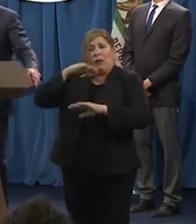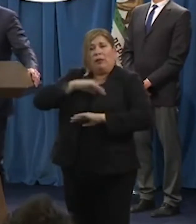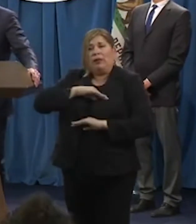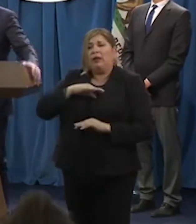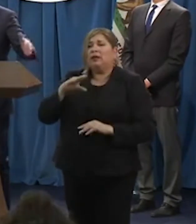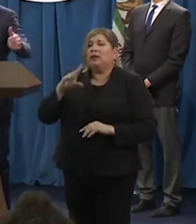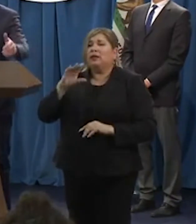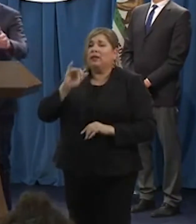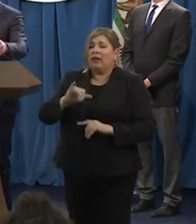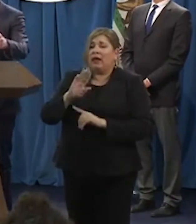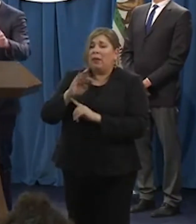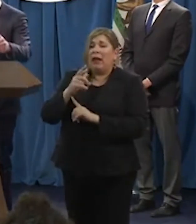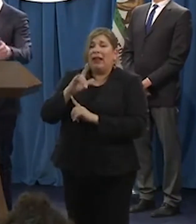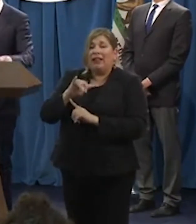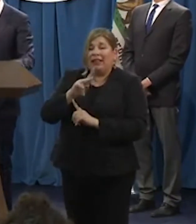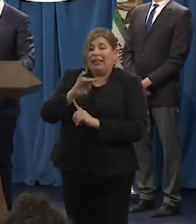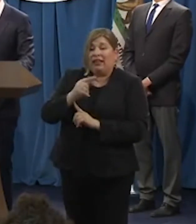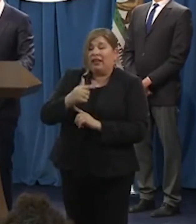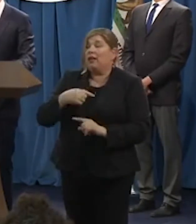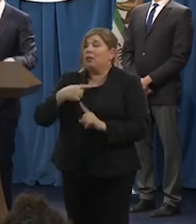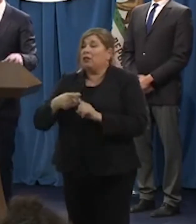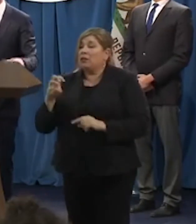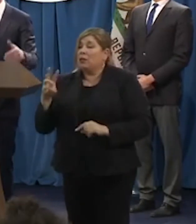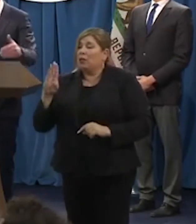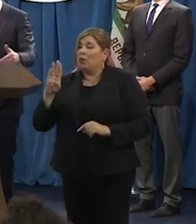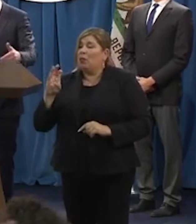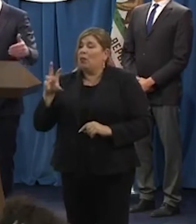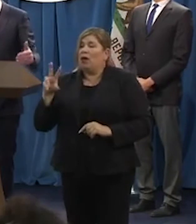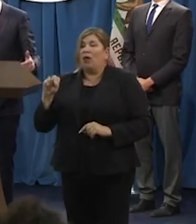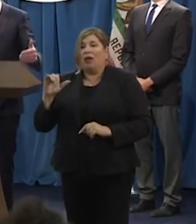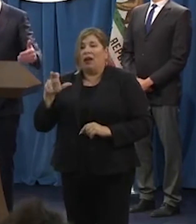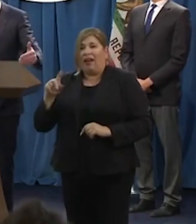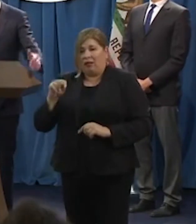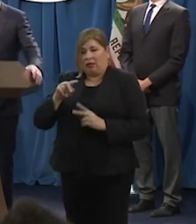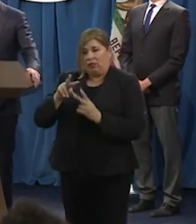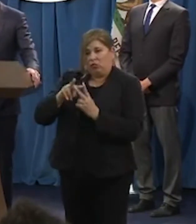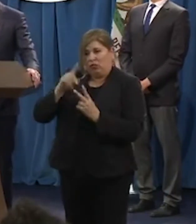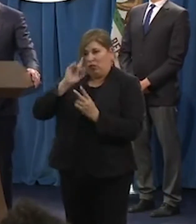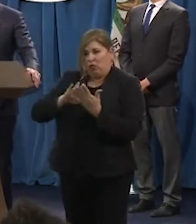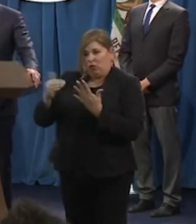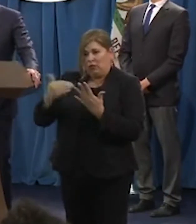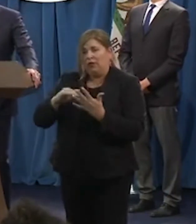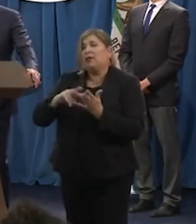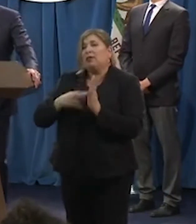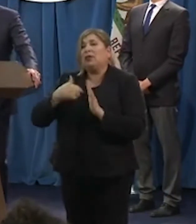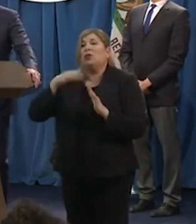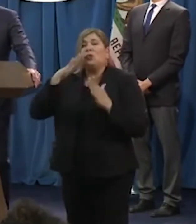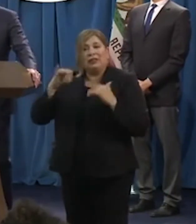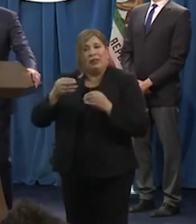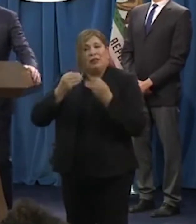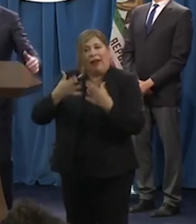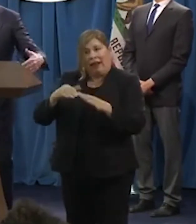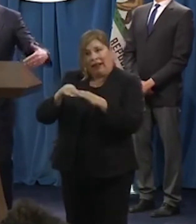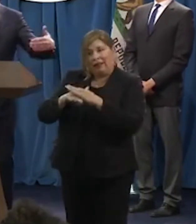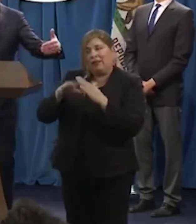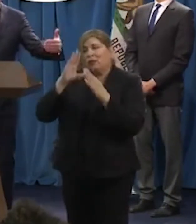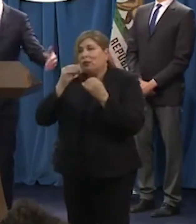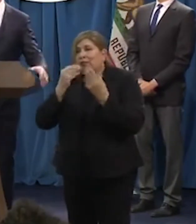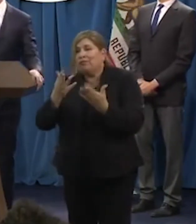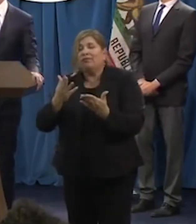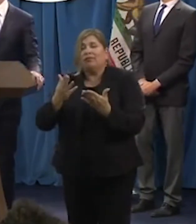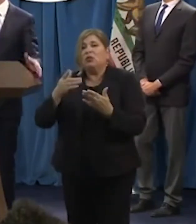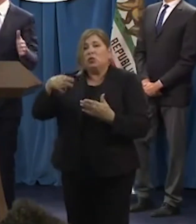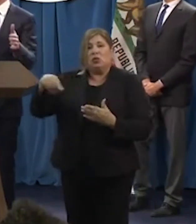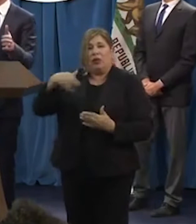the Brown Act, but still provide public access, still provide the ability for the public to be notified, but still allows us